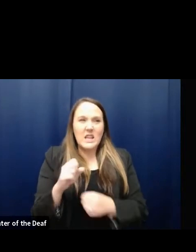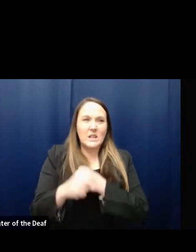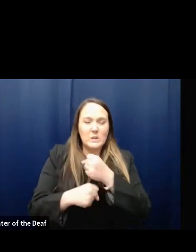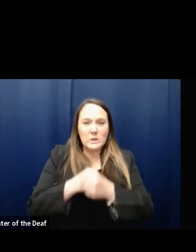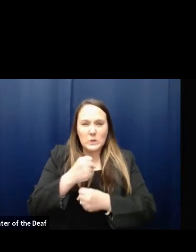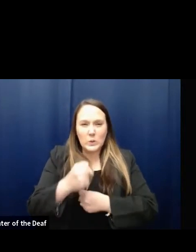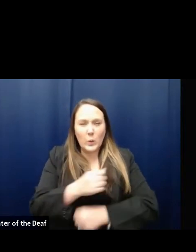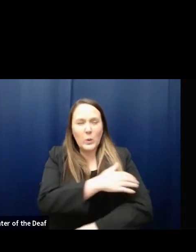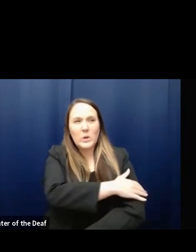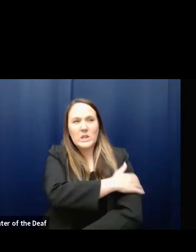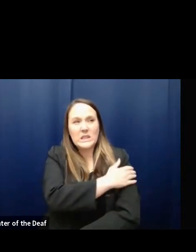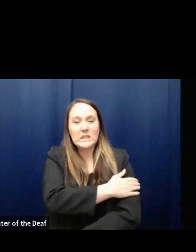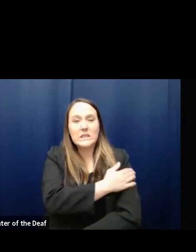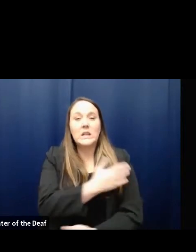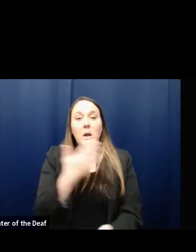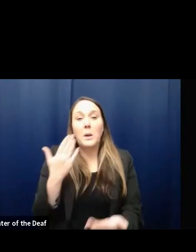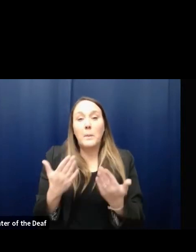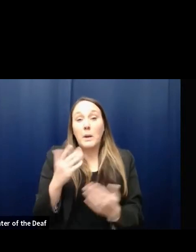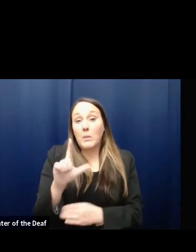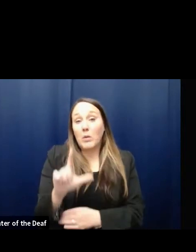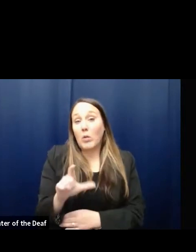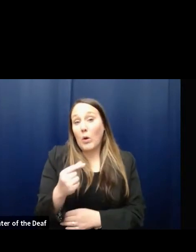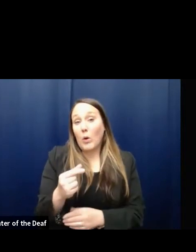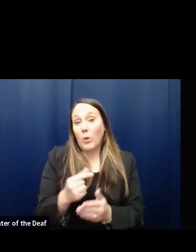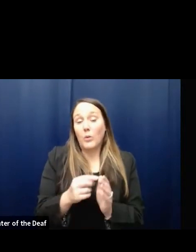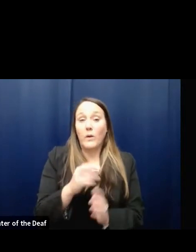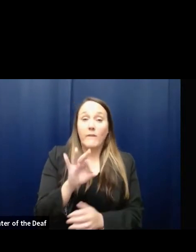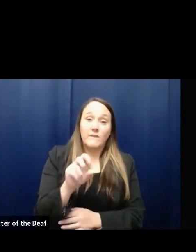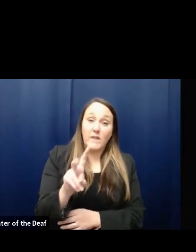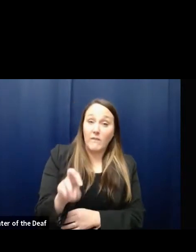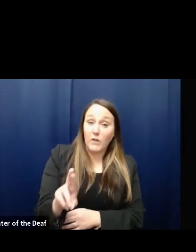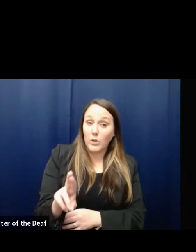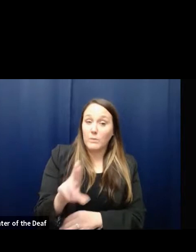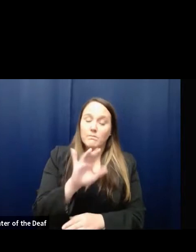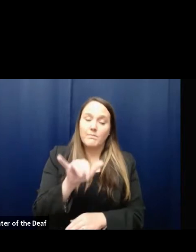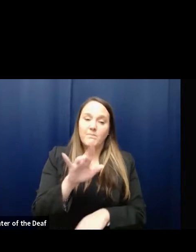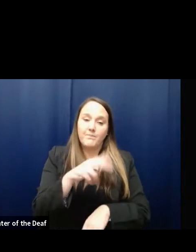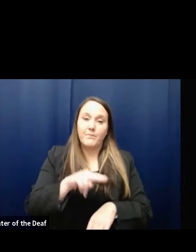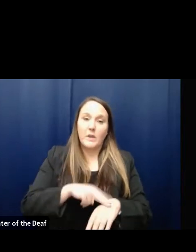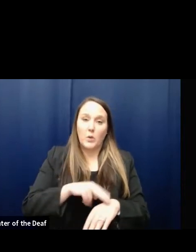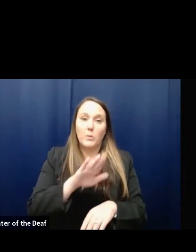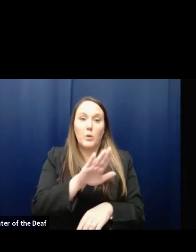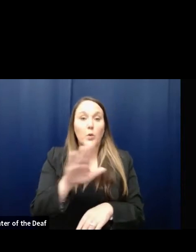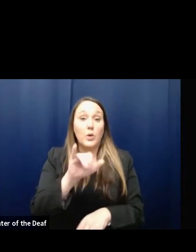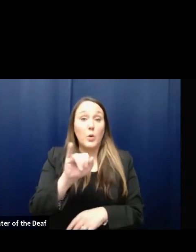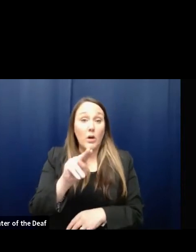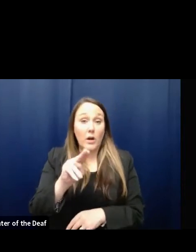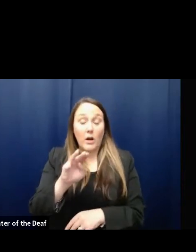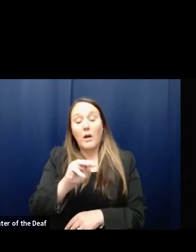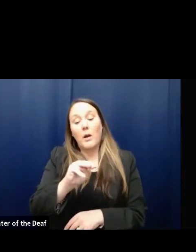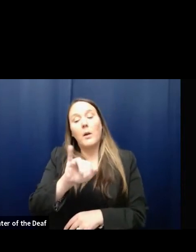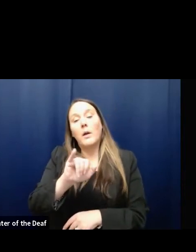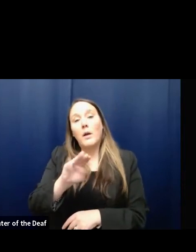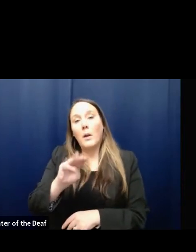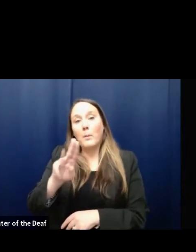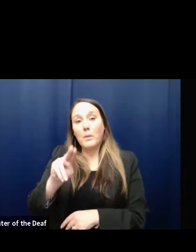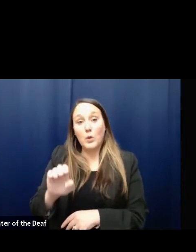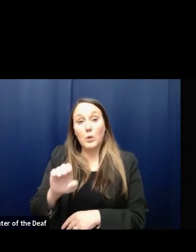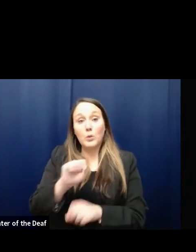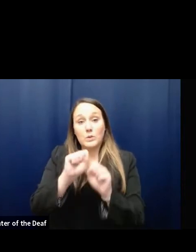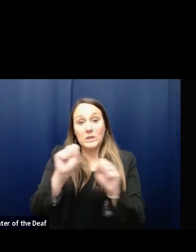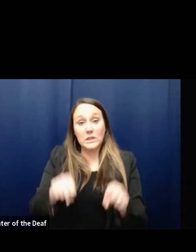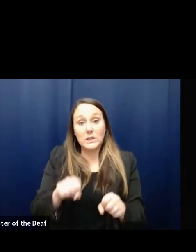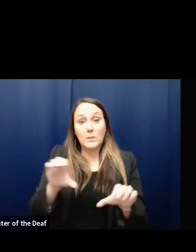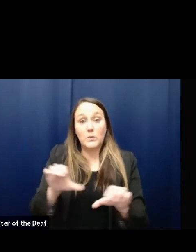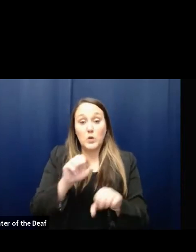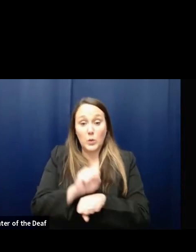given. It might make you even have a low-grade fever. Those are all normal things. That's your immune system doing its job, creating